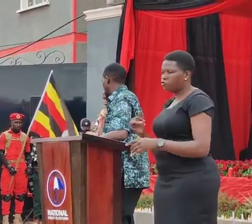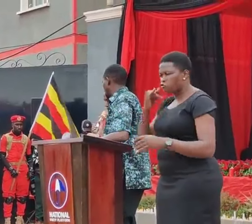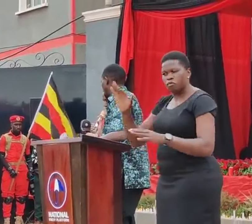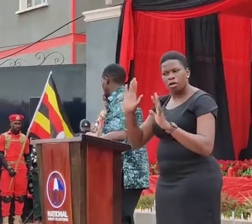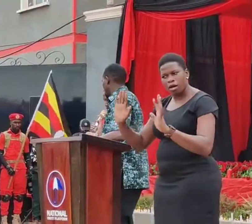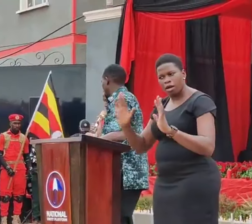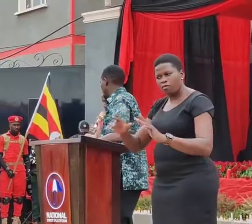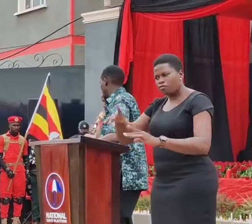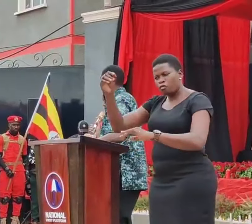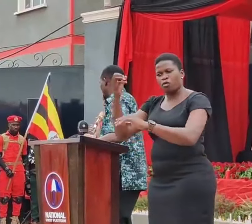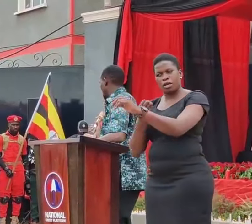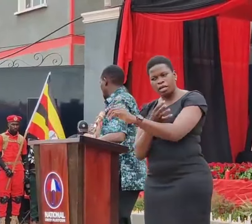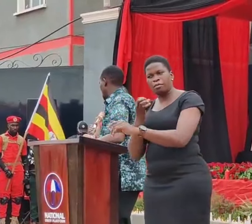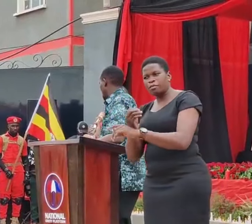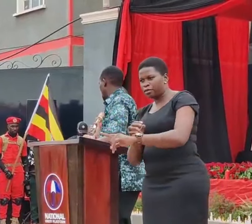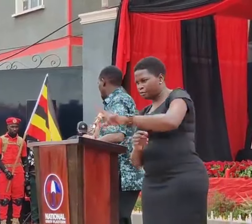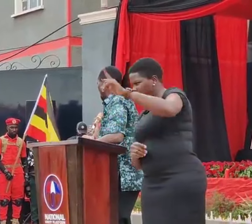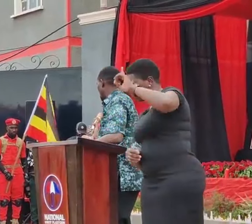ngatugendawa kamuli